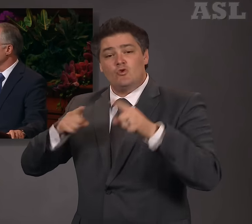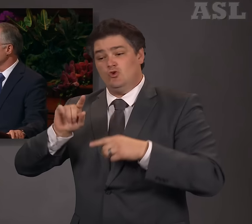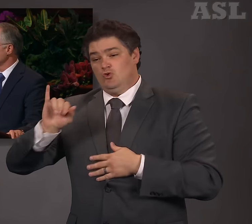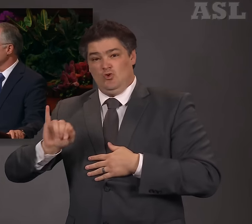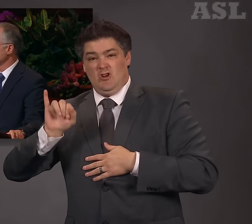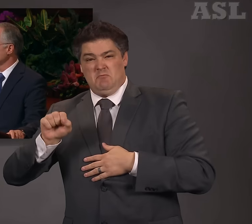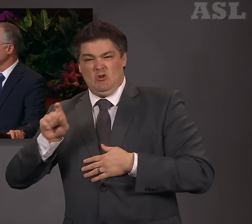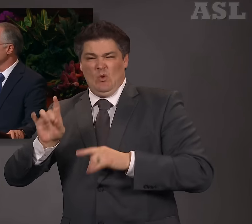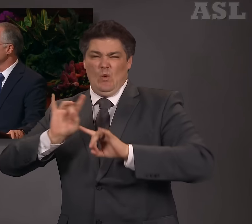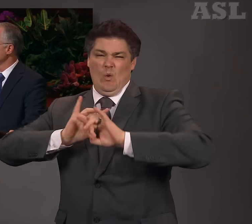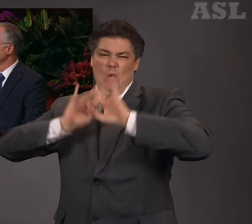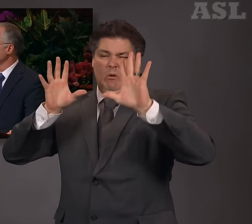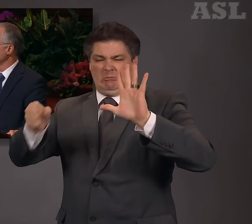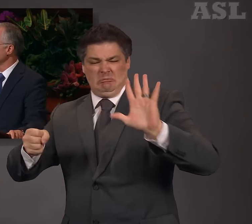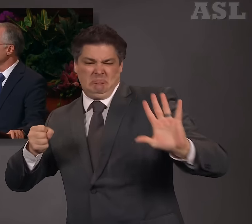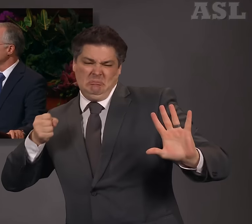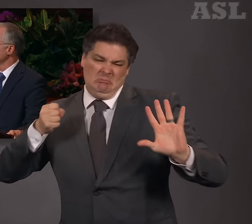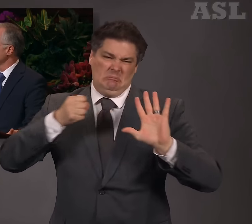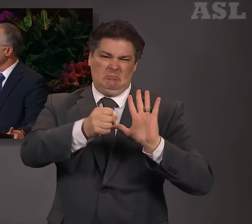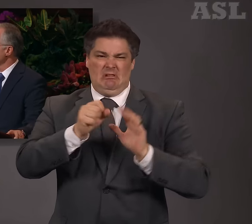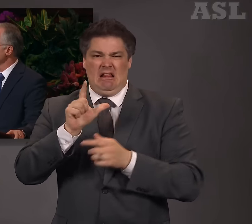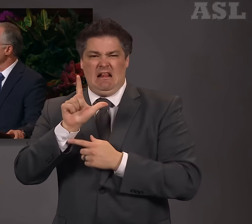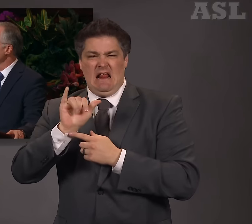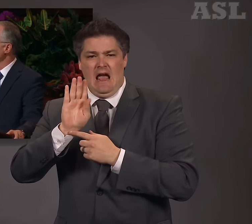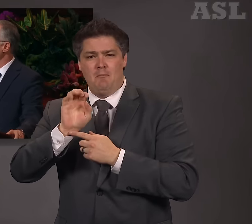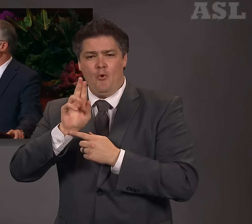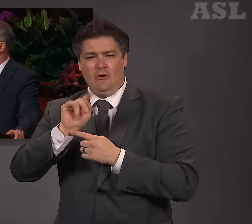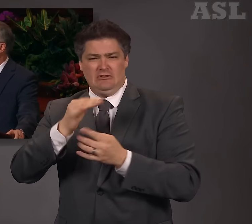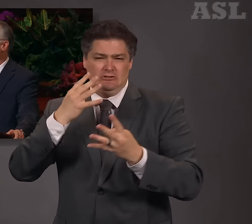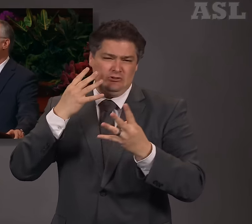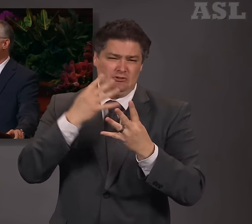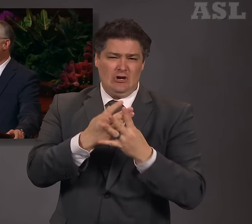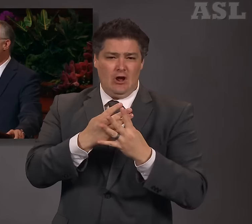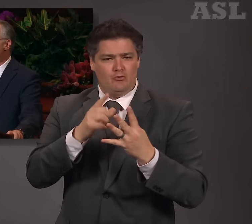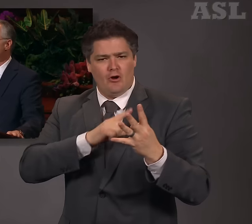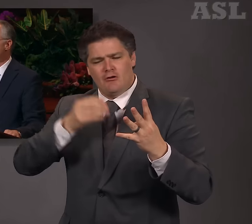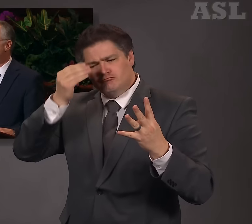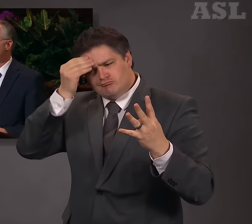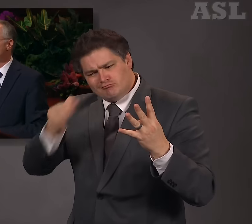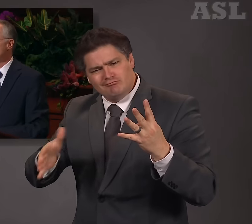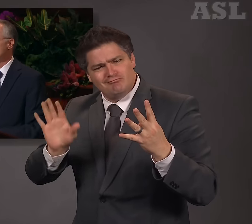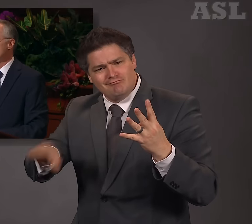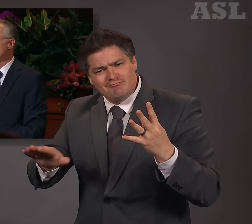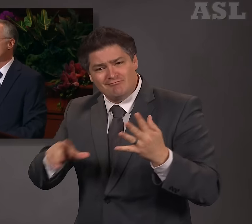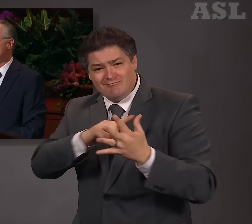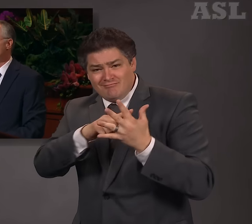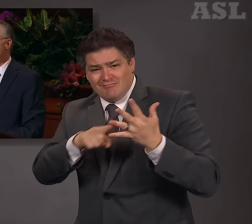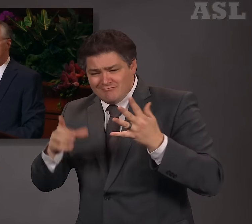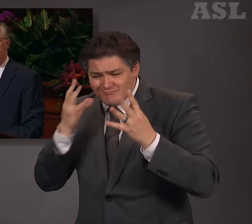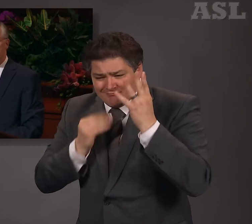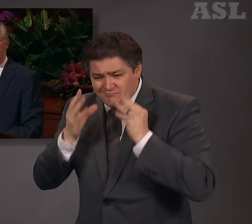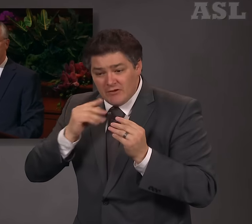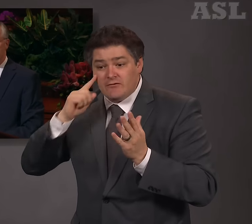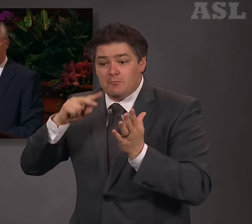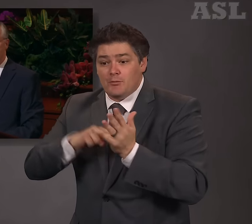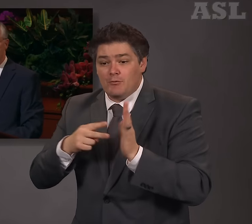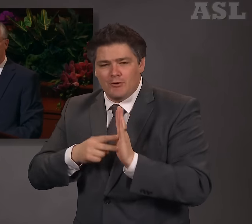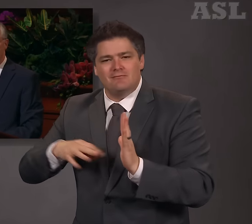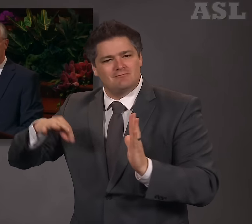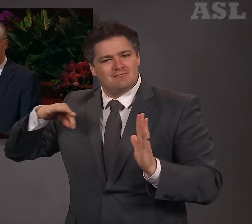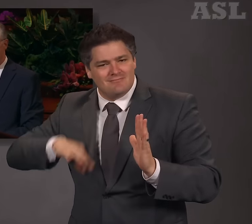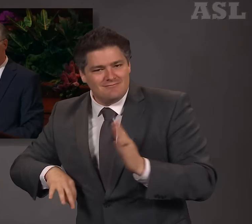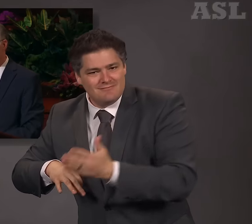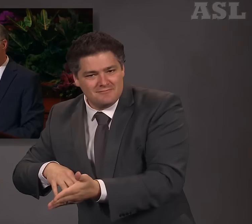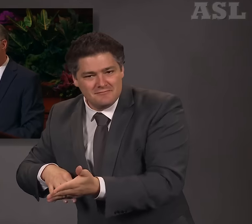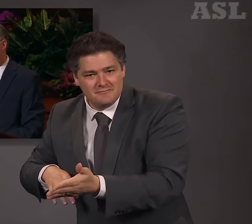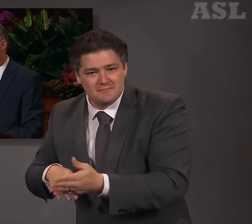cruel incarceration in Liberty Jail, the Lord told him that all these things shall give him experience and shall be for